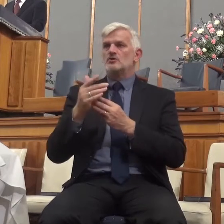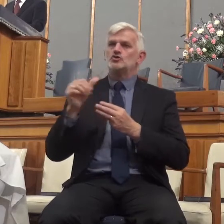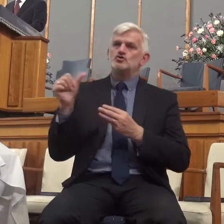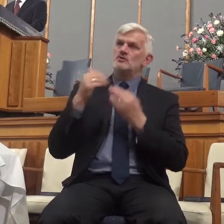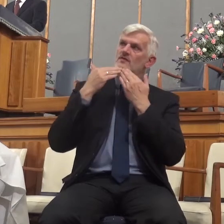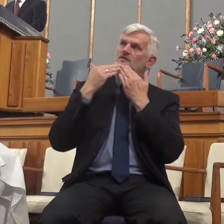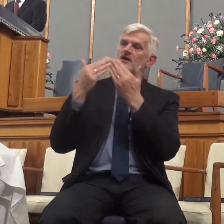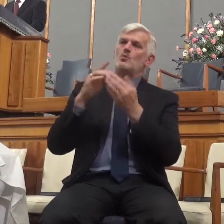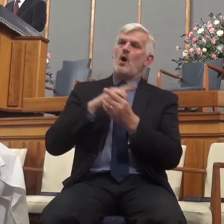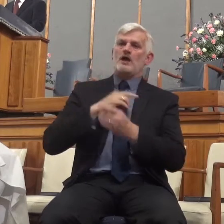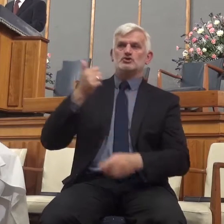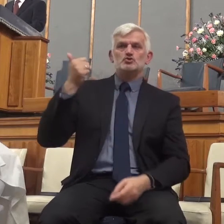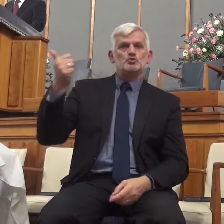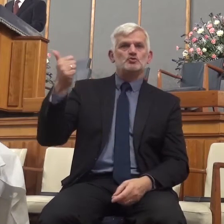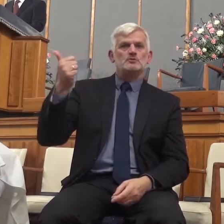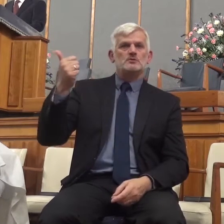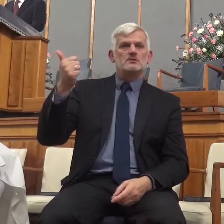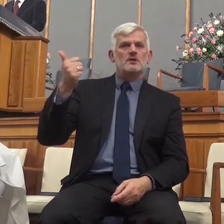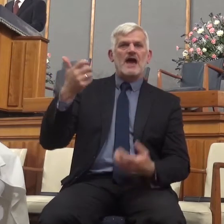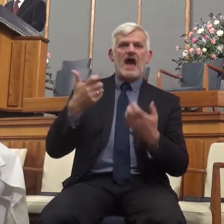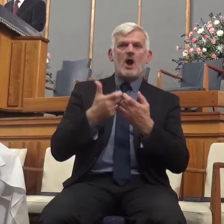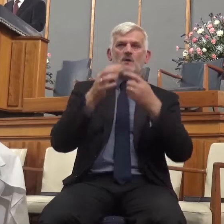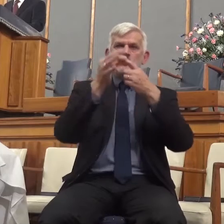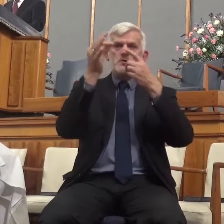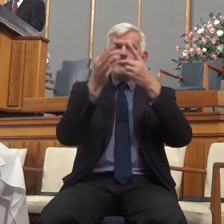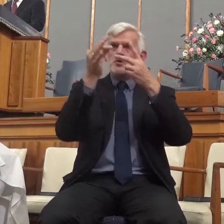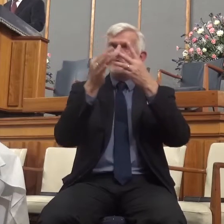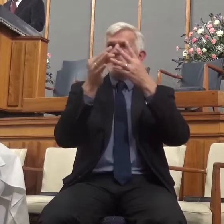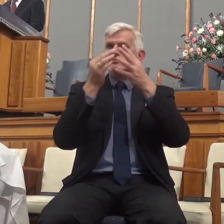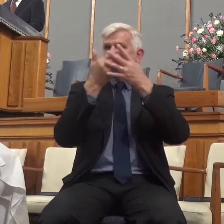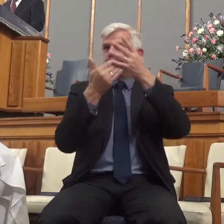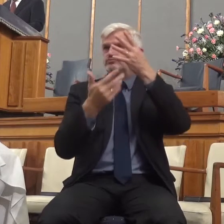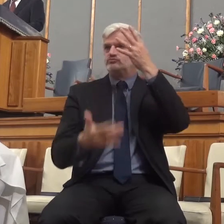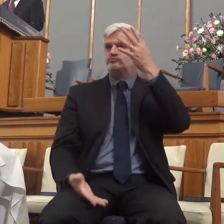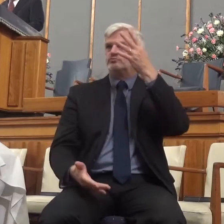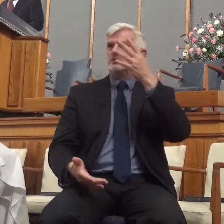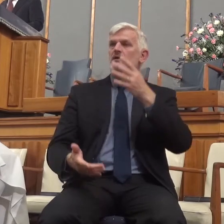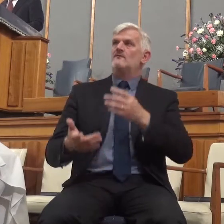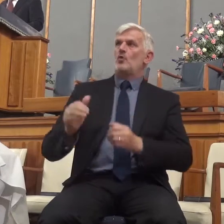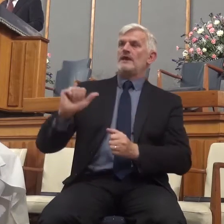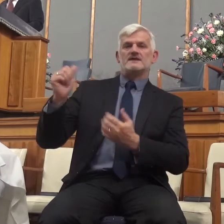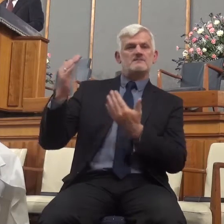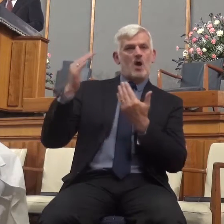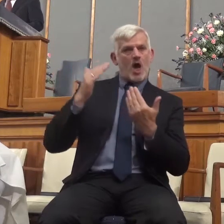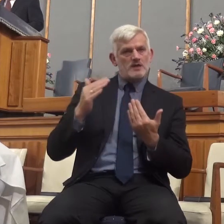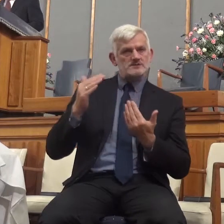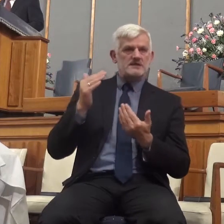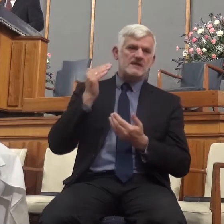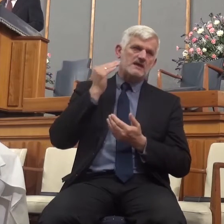good, morally in every sense, for his mercy, his kindness,